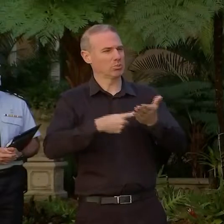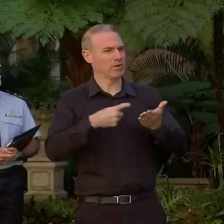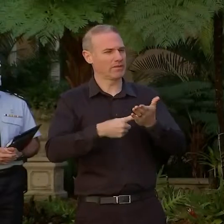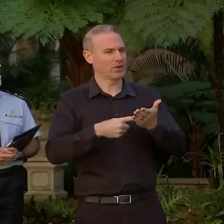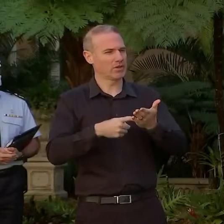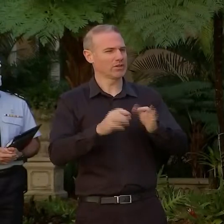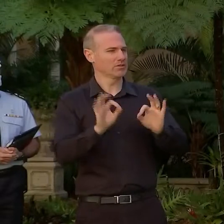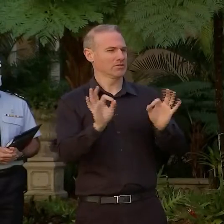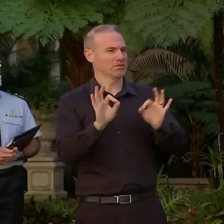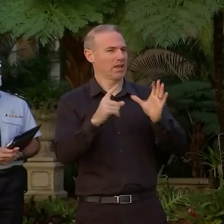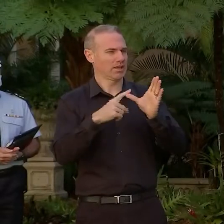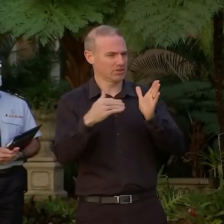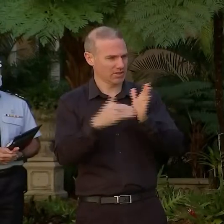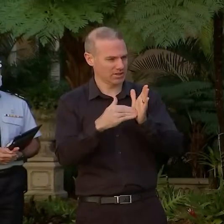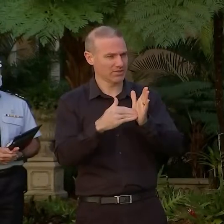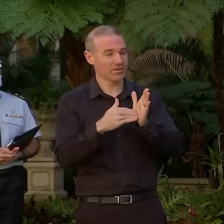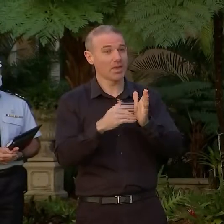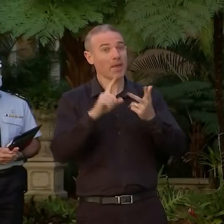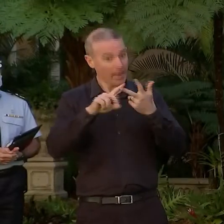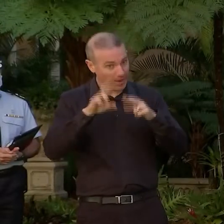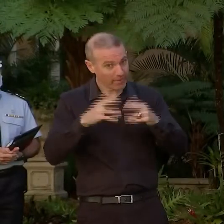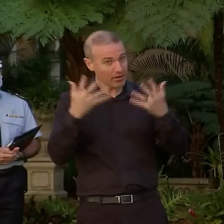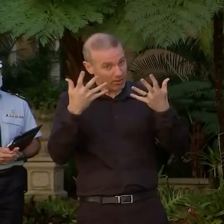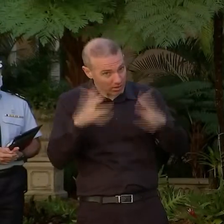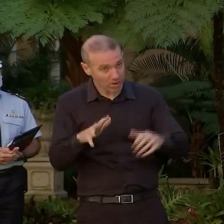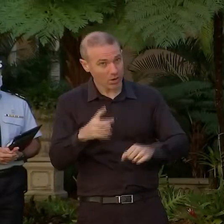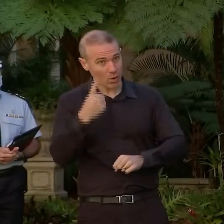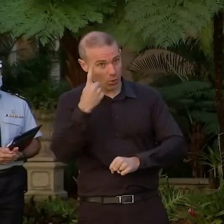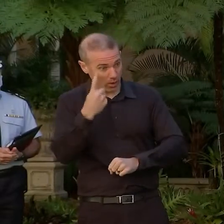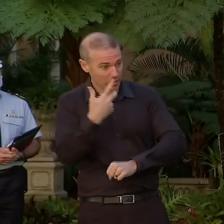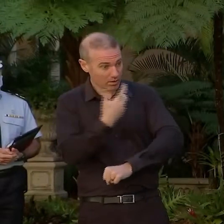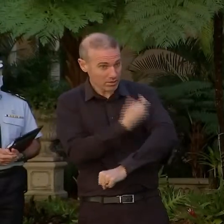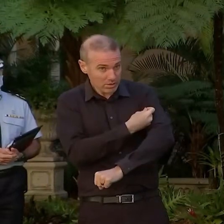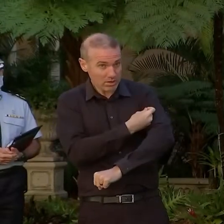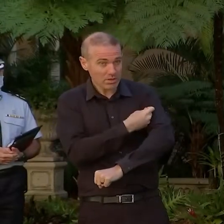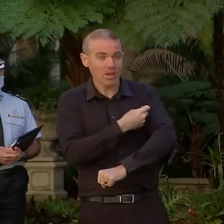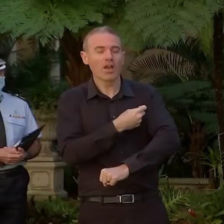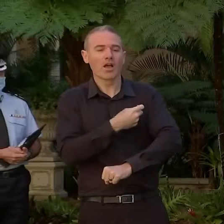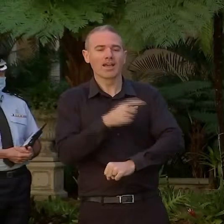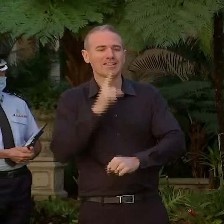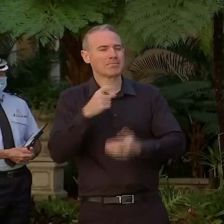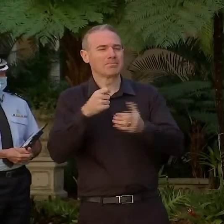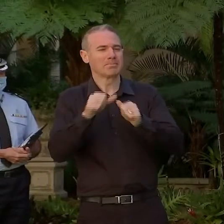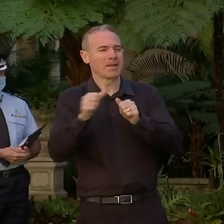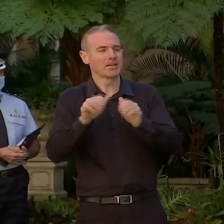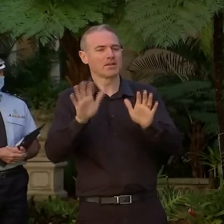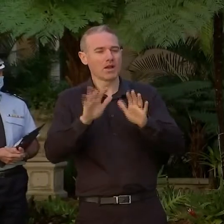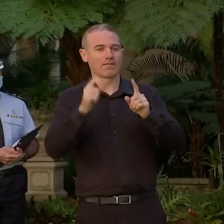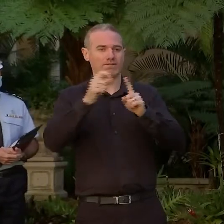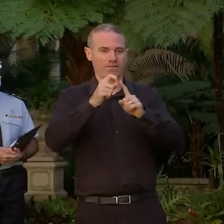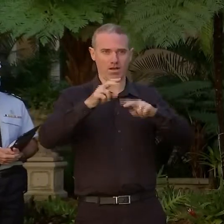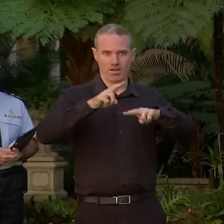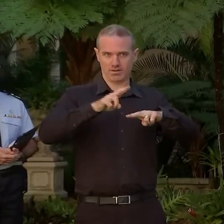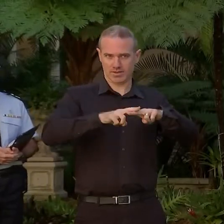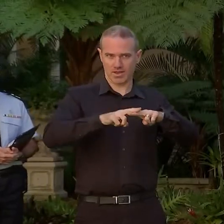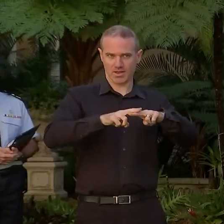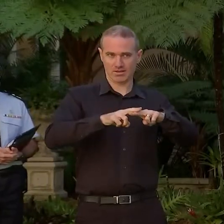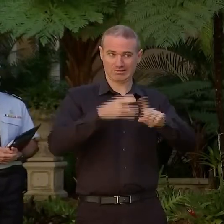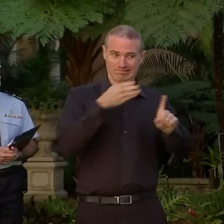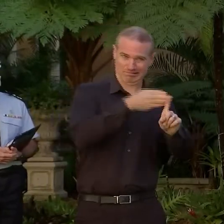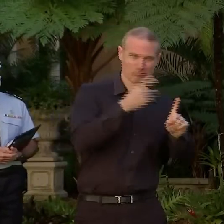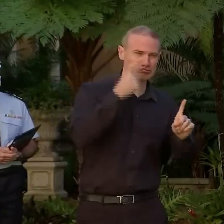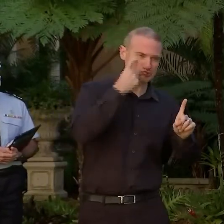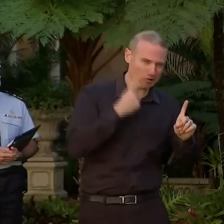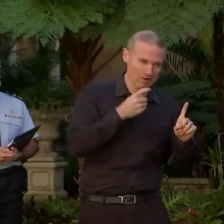one dose, that they go and have Pfizer in preference to AstraZeneca. Then when we